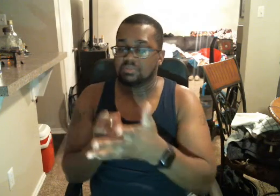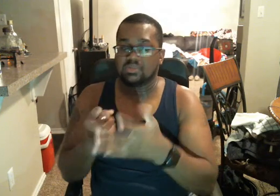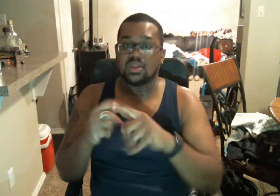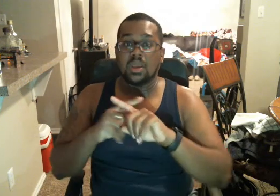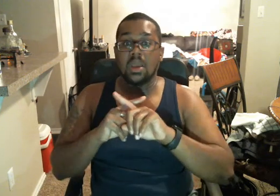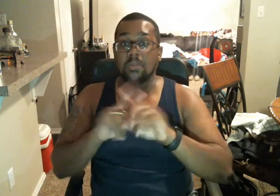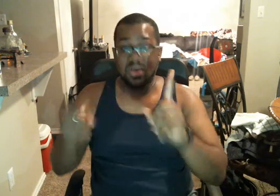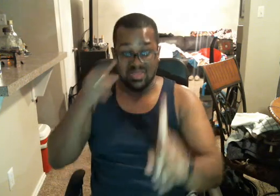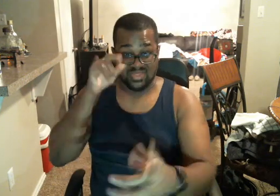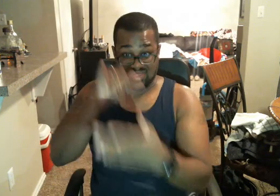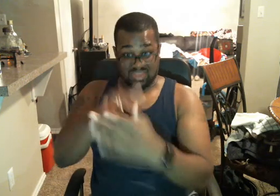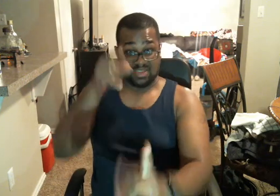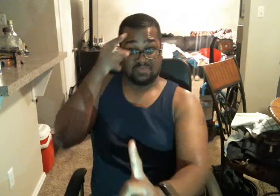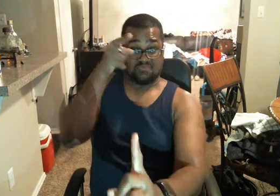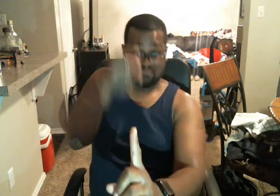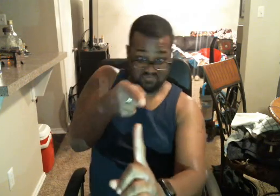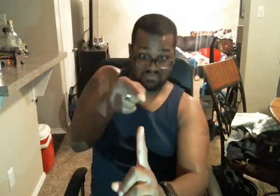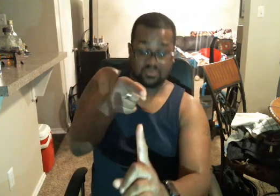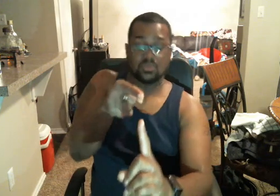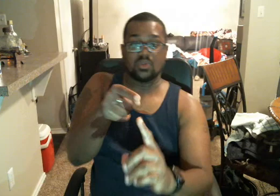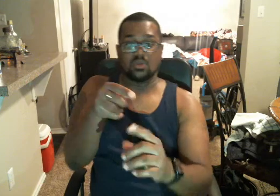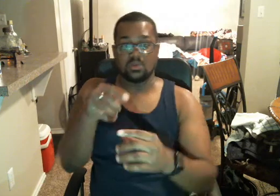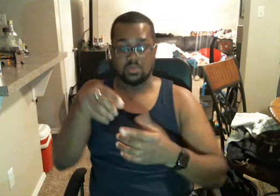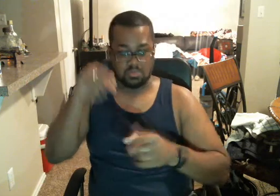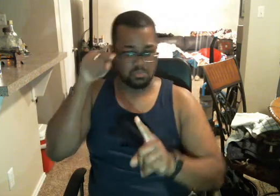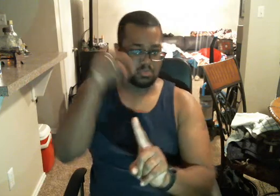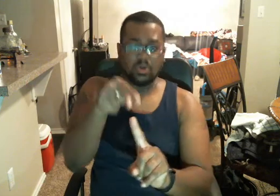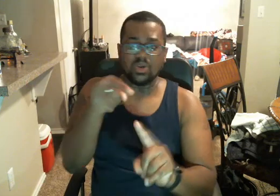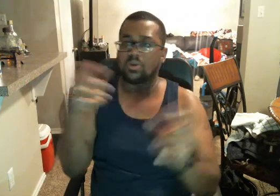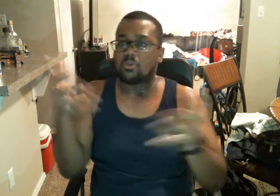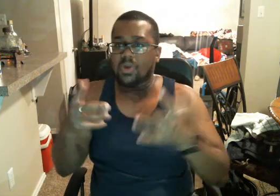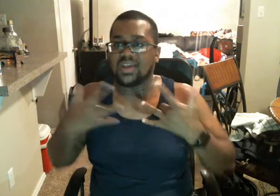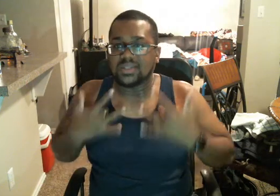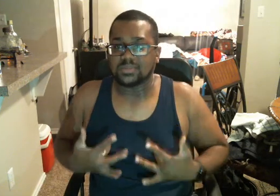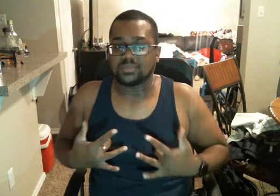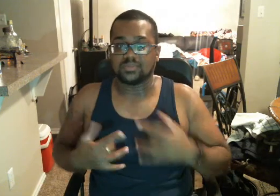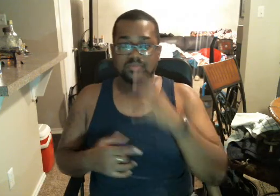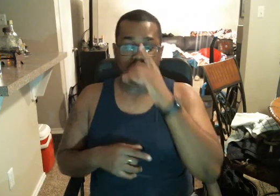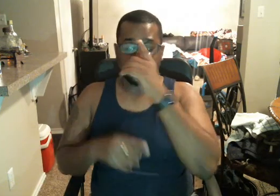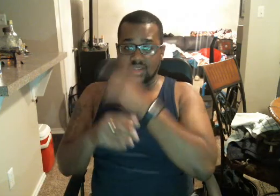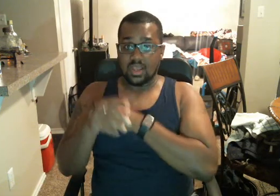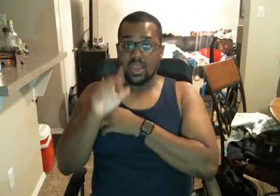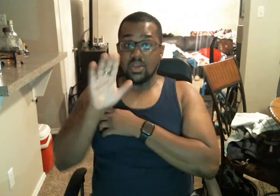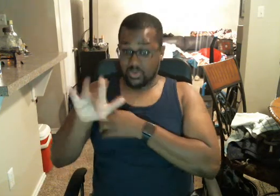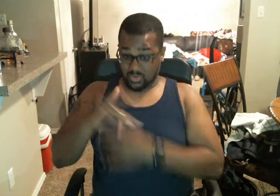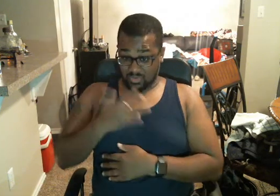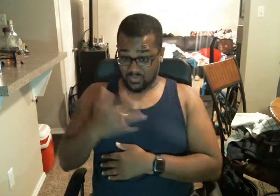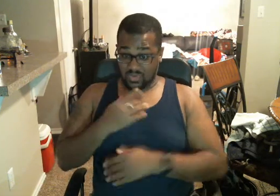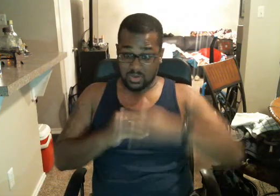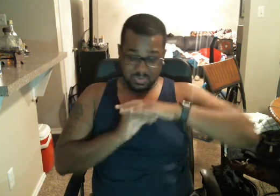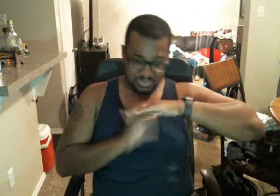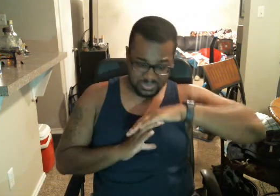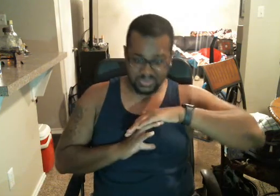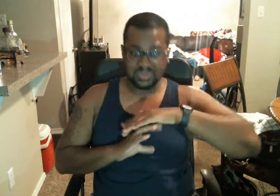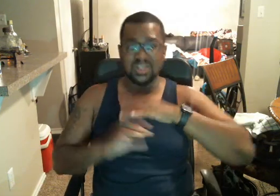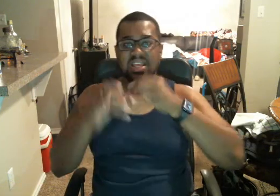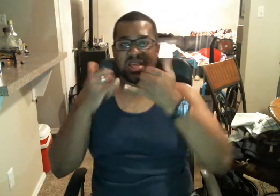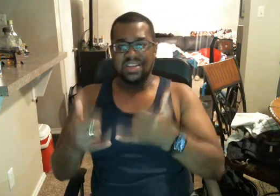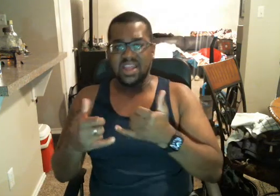mental health issues. That is at the heart of depression. It robs you of who you are and replaces you with someone else. And the worst thing